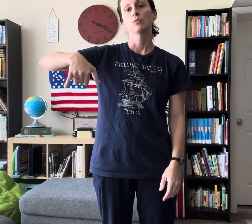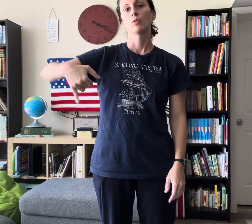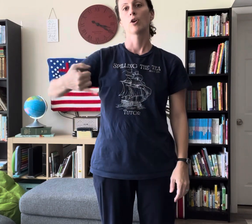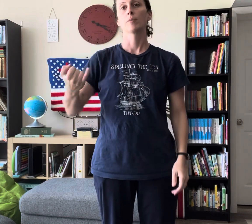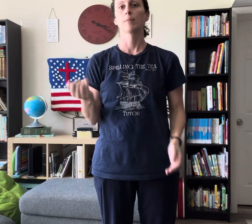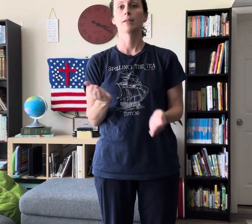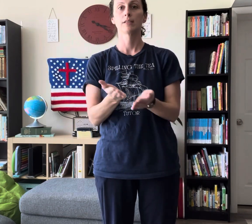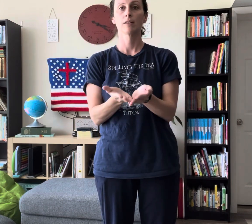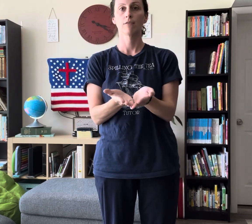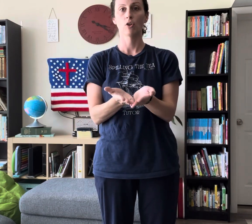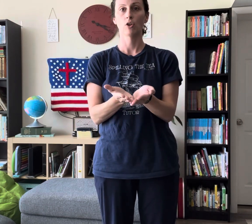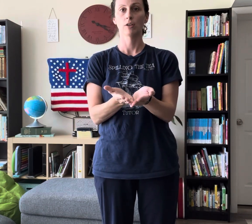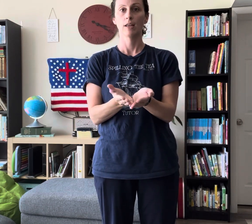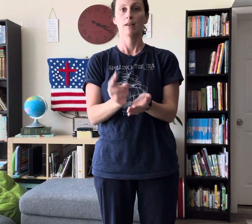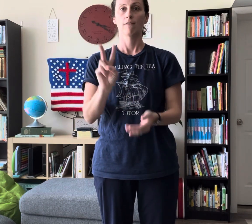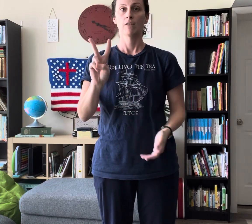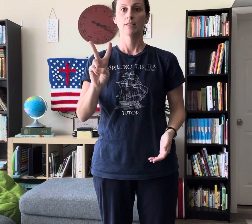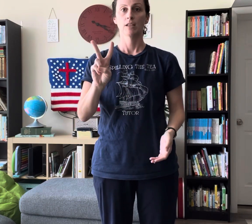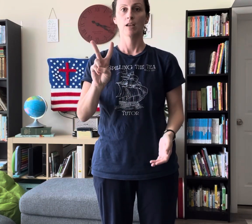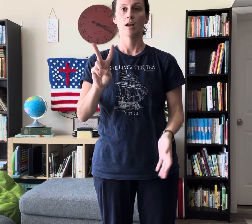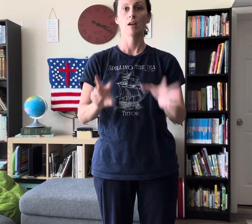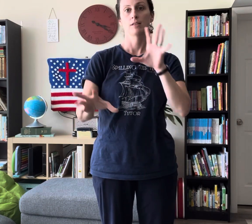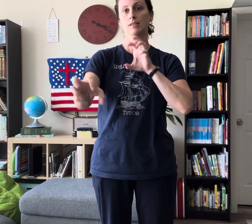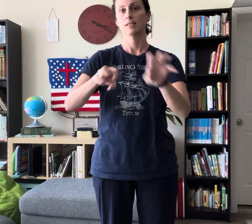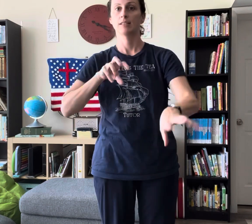Jerome completes the Vulgate. Visigoths sack